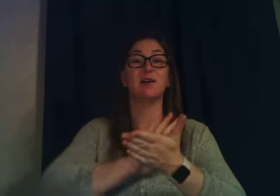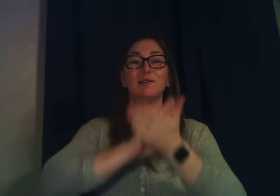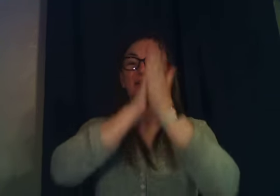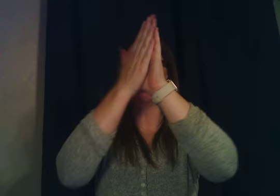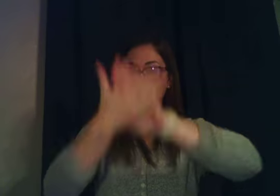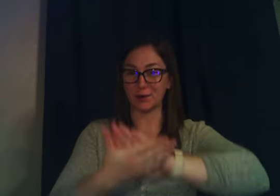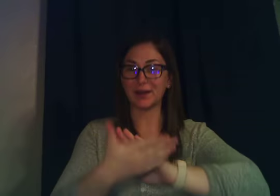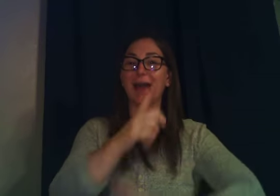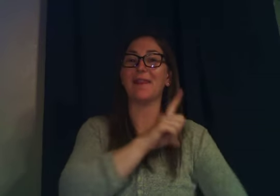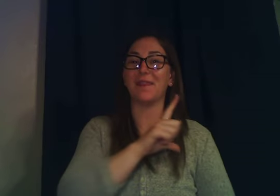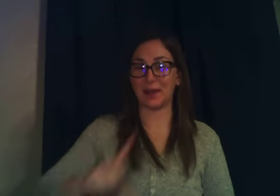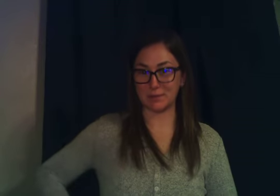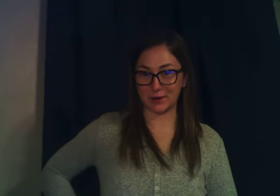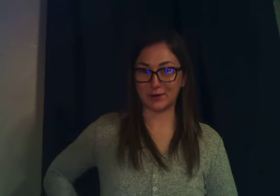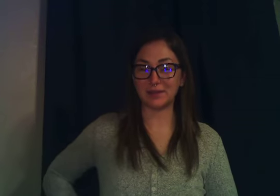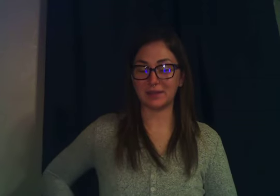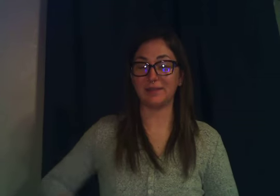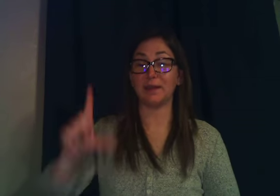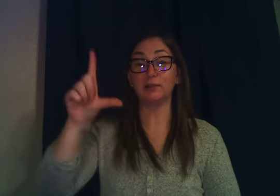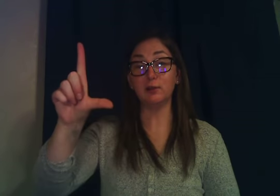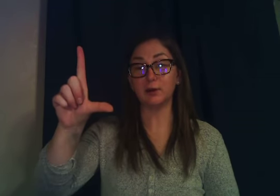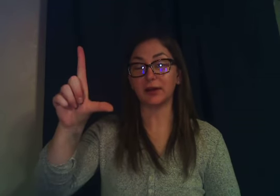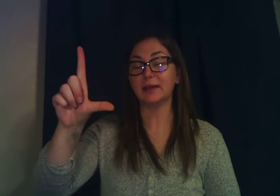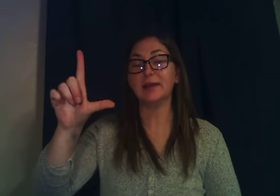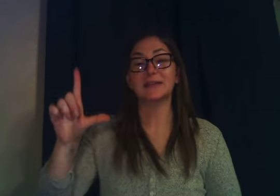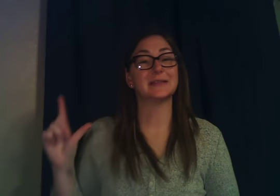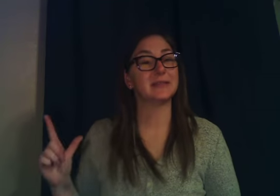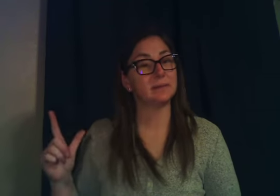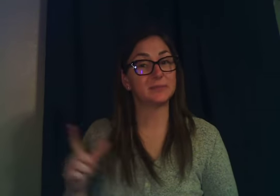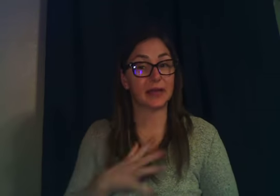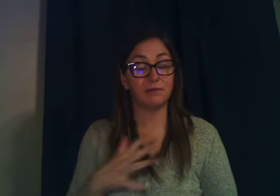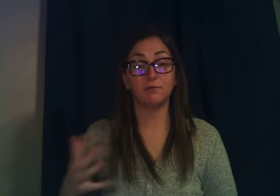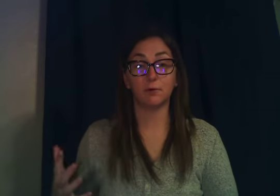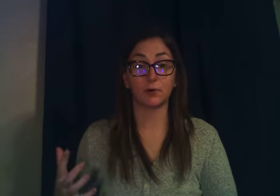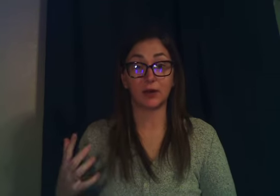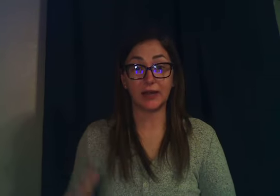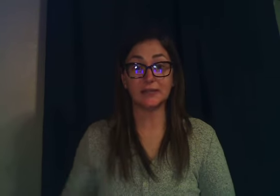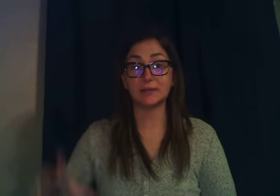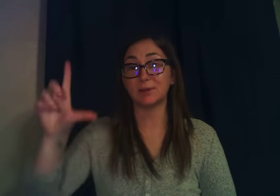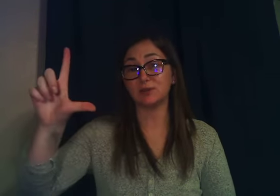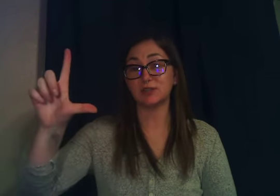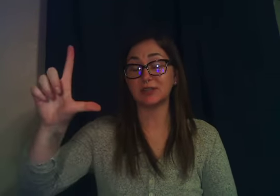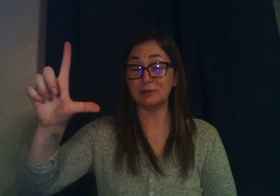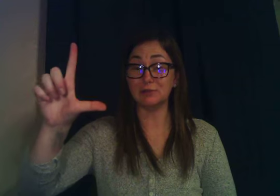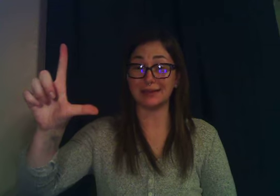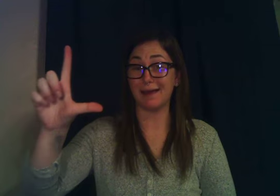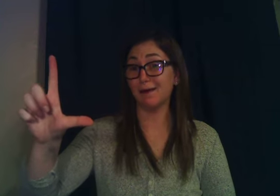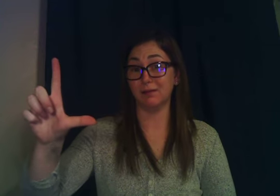Lord, at thy birth. And then Lord, it's the same sign for Christ, but you just use an L.